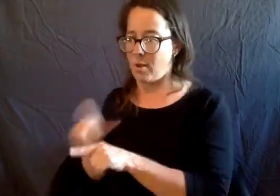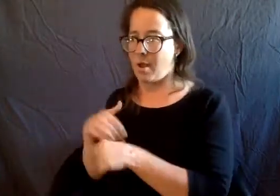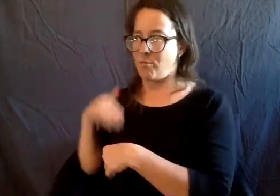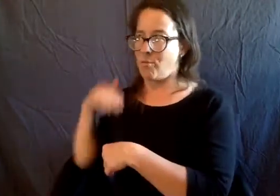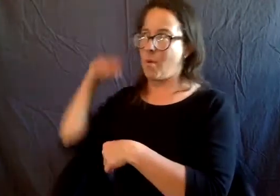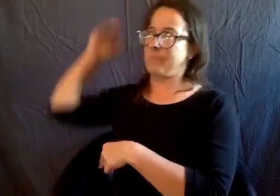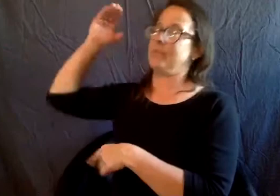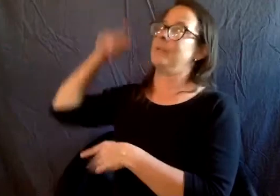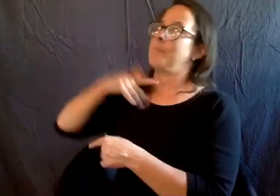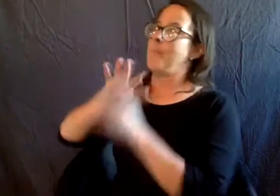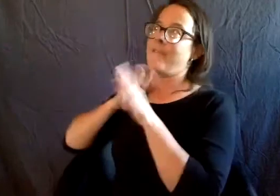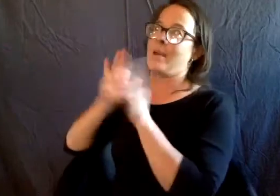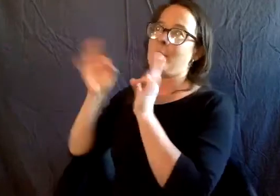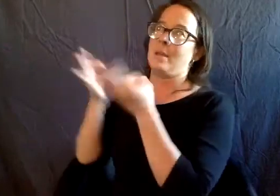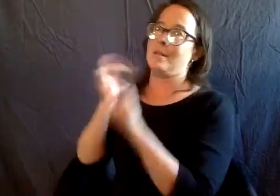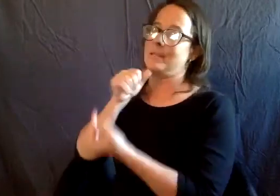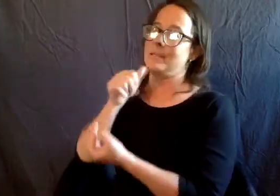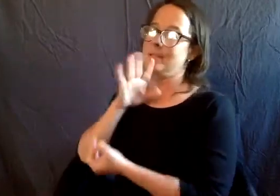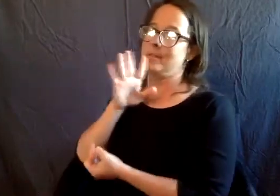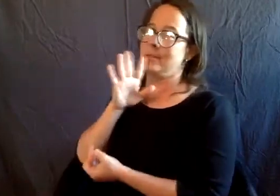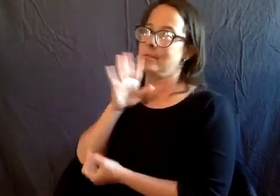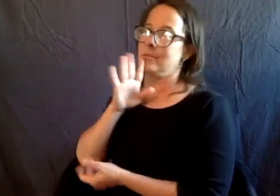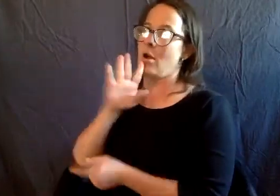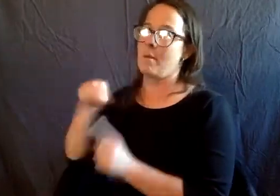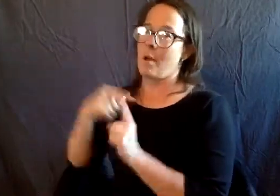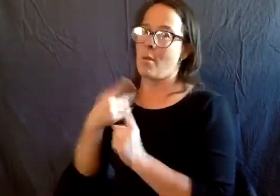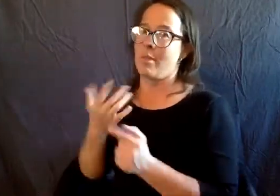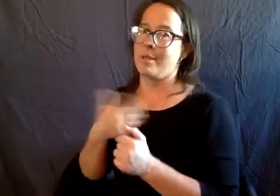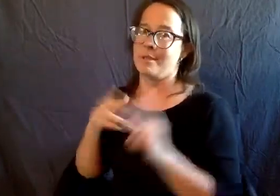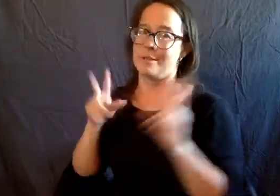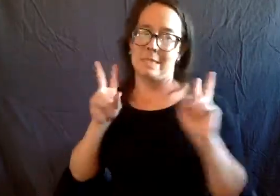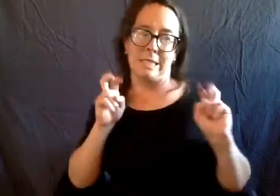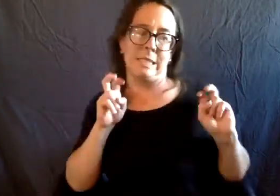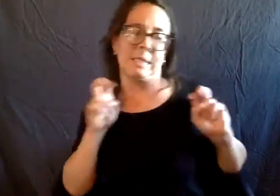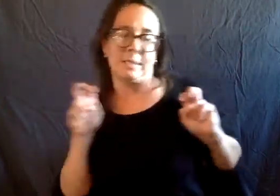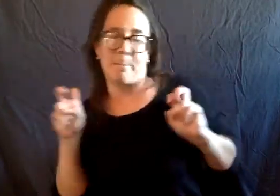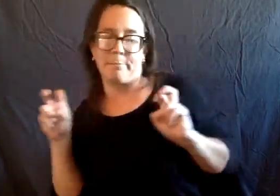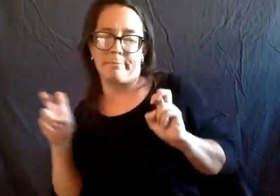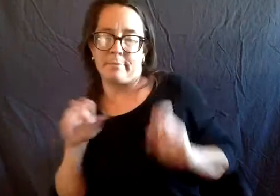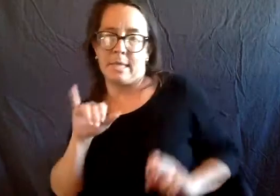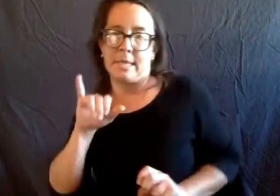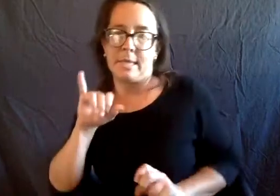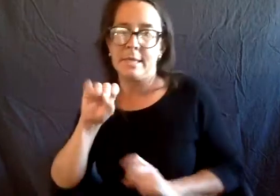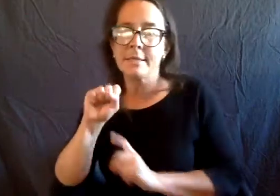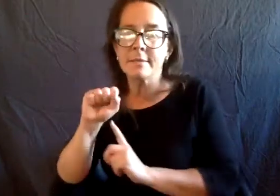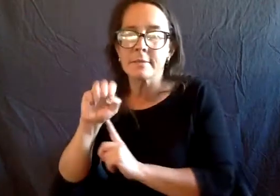family didn't talk about these really weird isms that we had. Instead, we just kind of kept